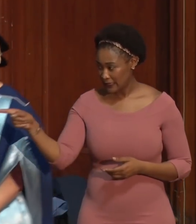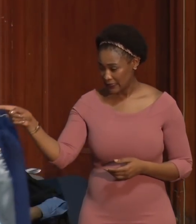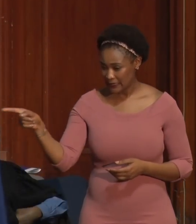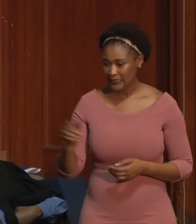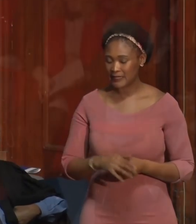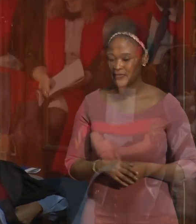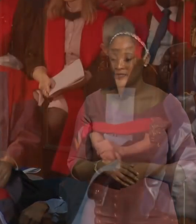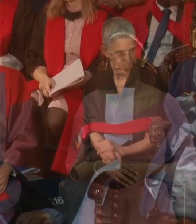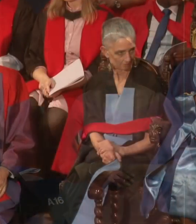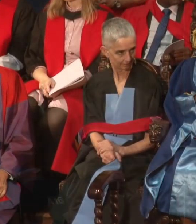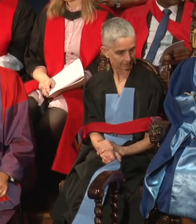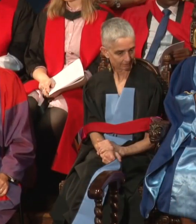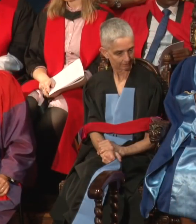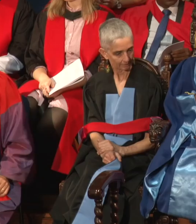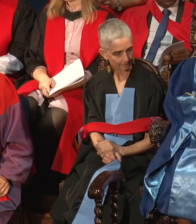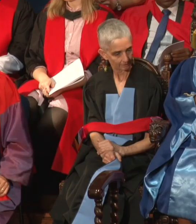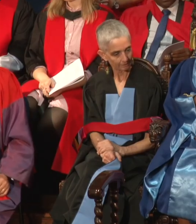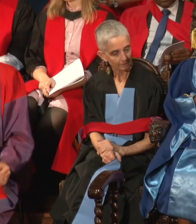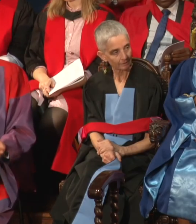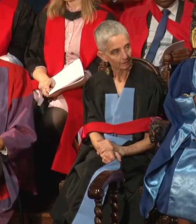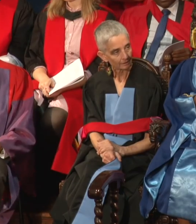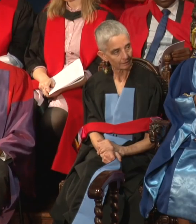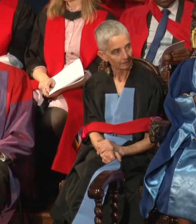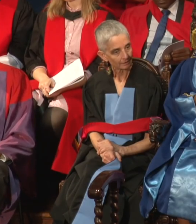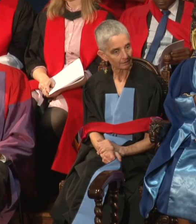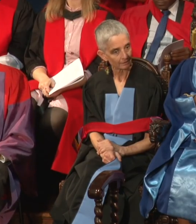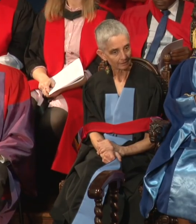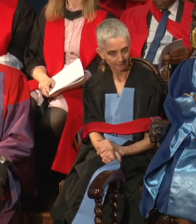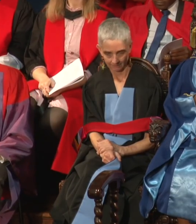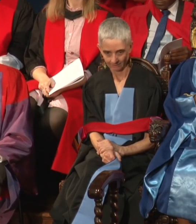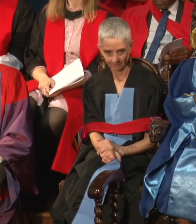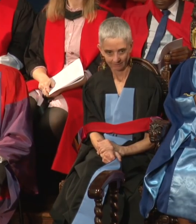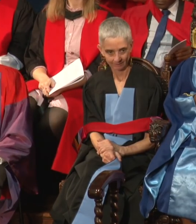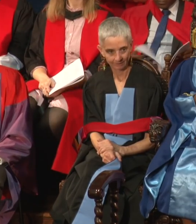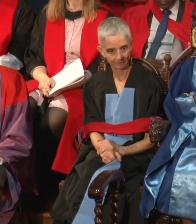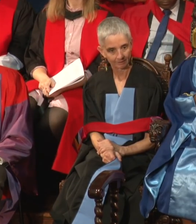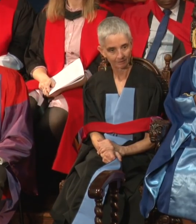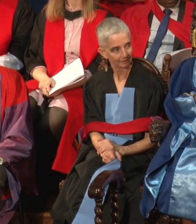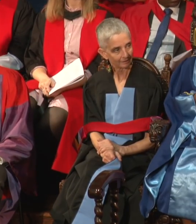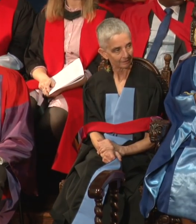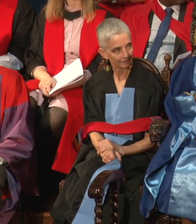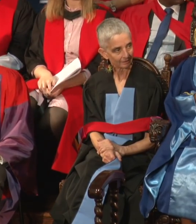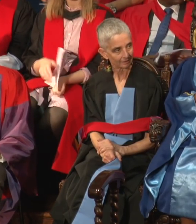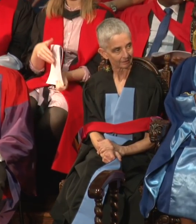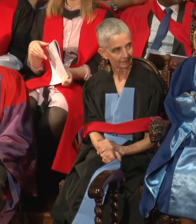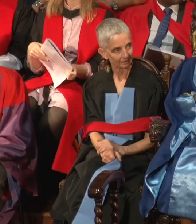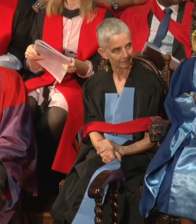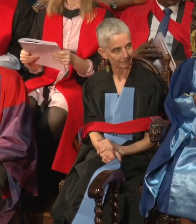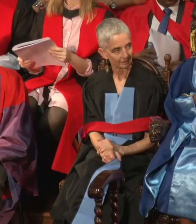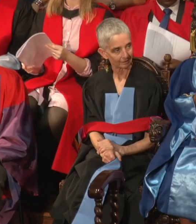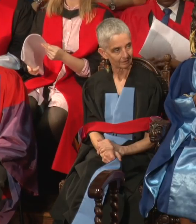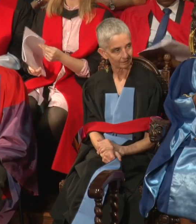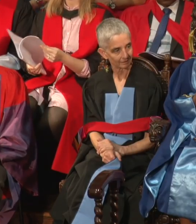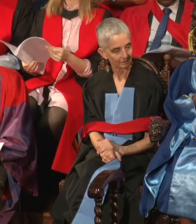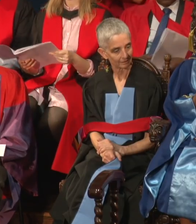By virtue of the authority conferred upon me, I admit to the degrees specified and grant the diplomas and